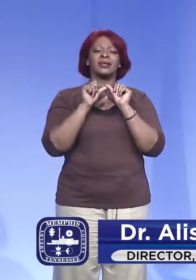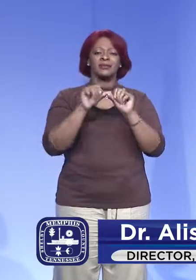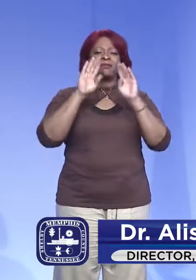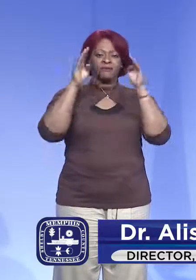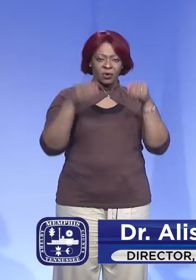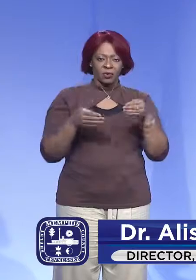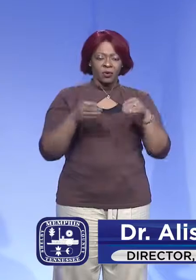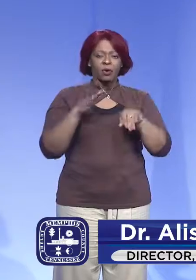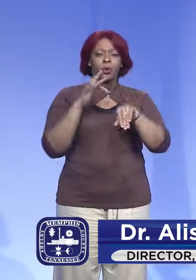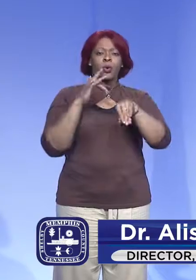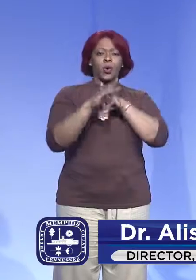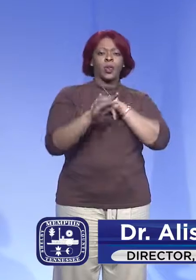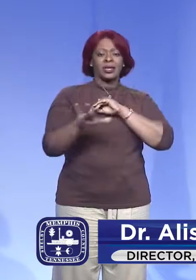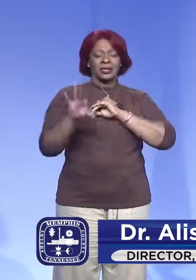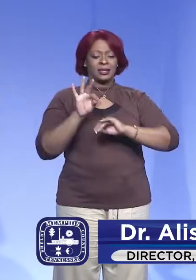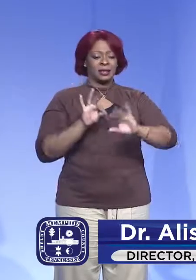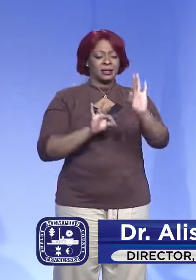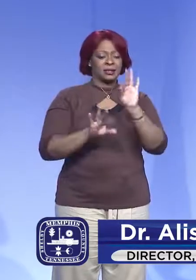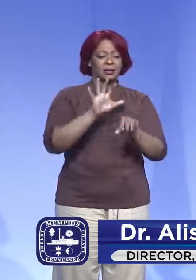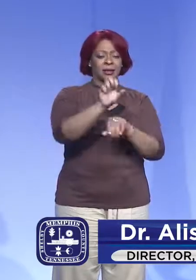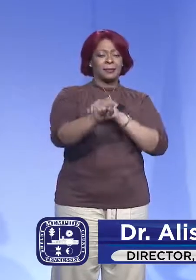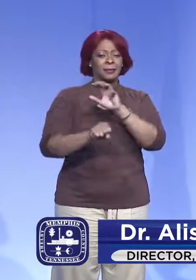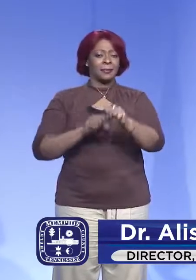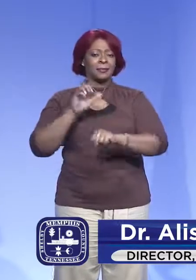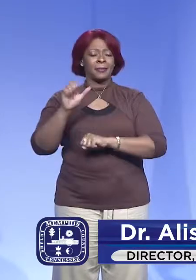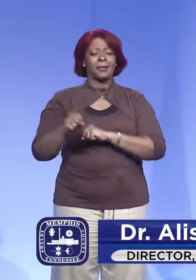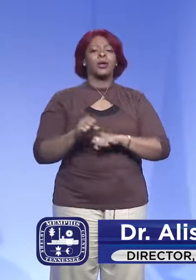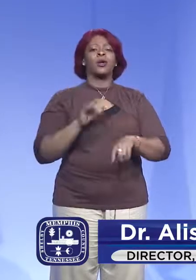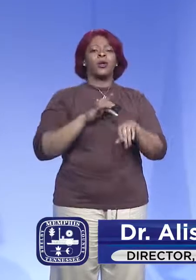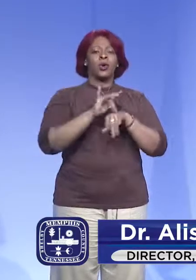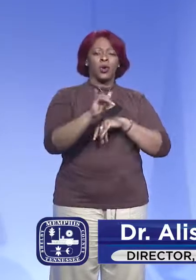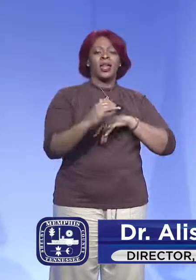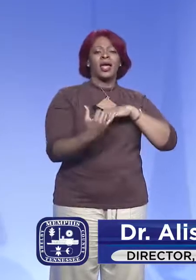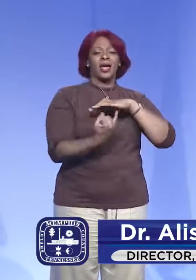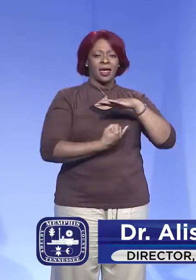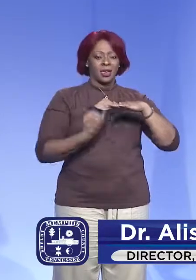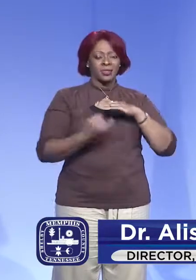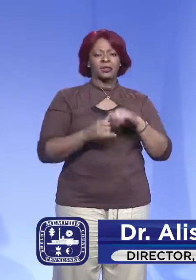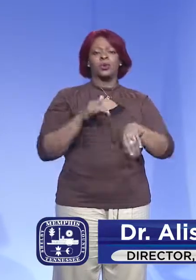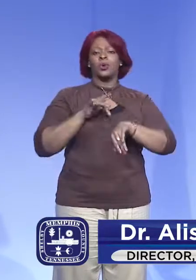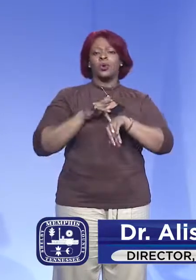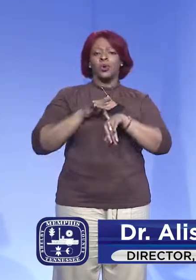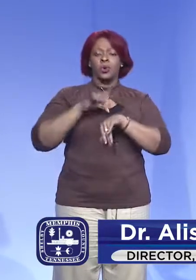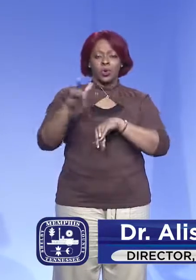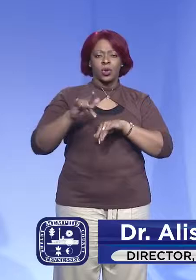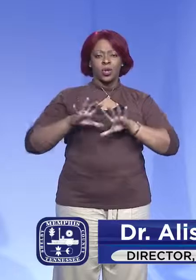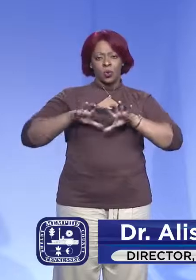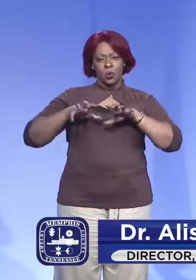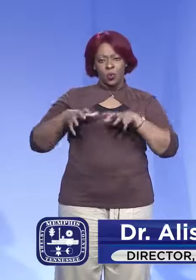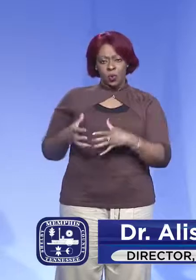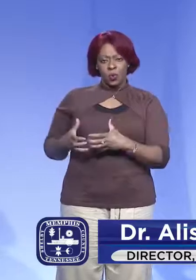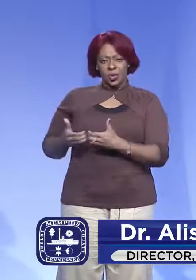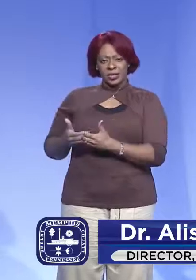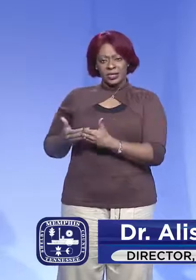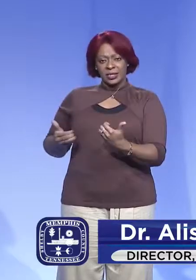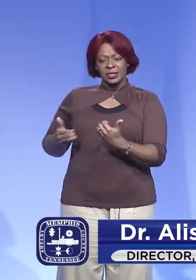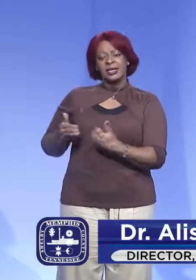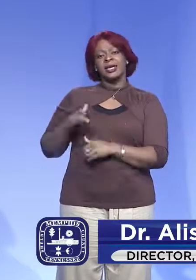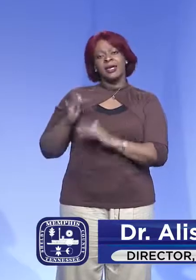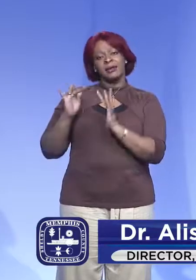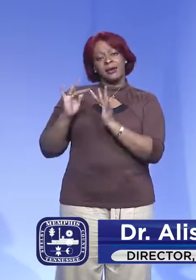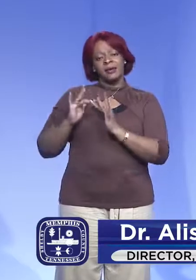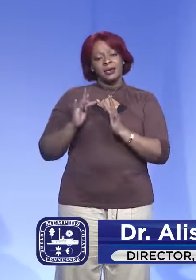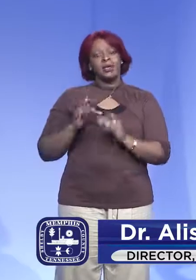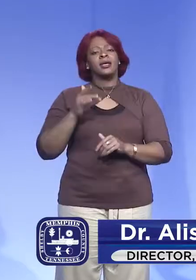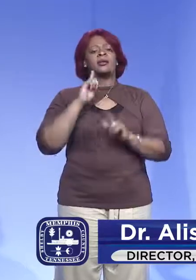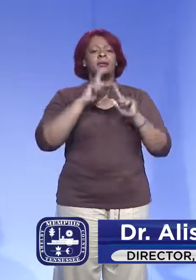focus on early detection of COVID, early isolation, and then early quarantine of contacts. So that really is dependent on each